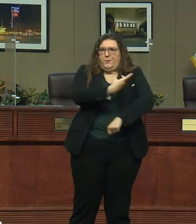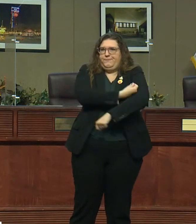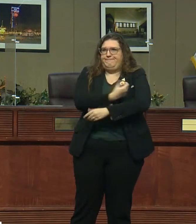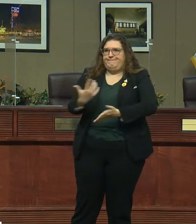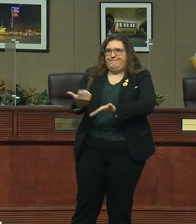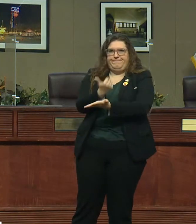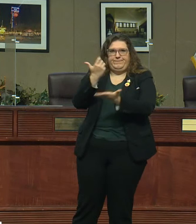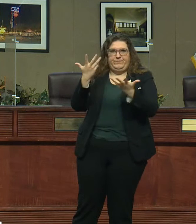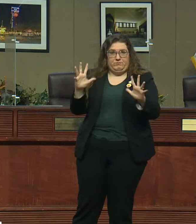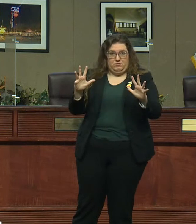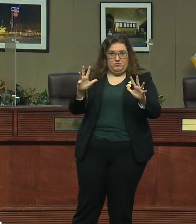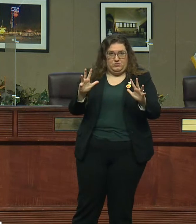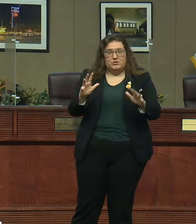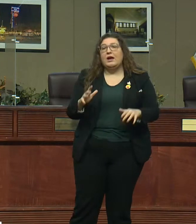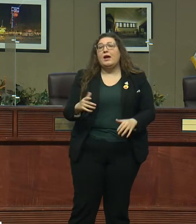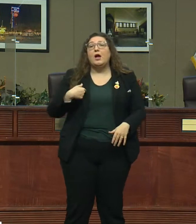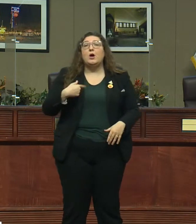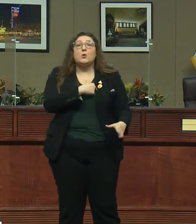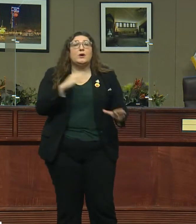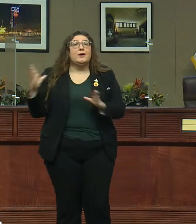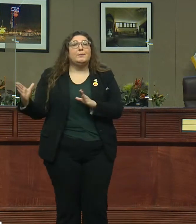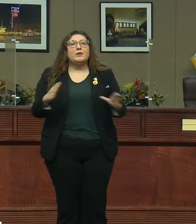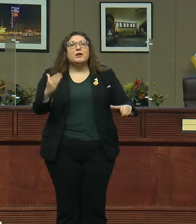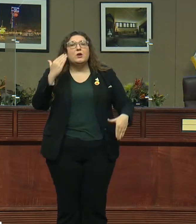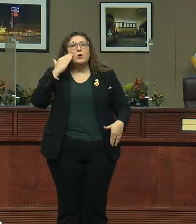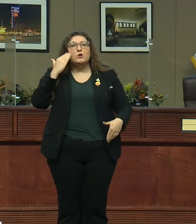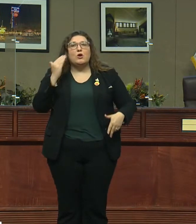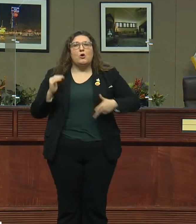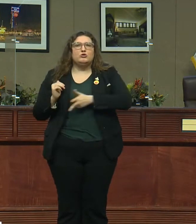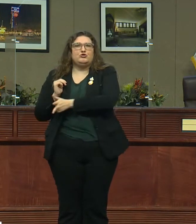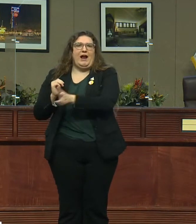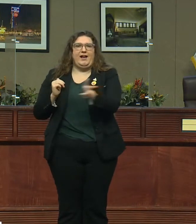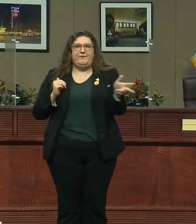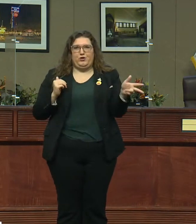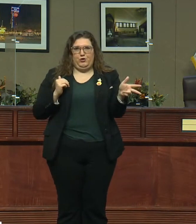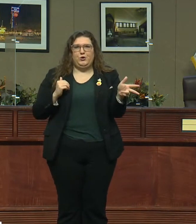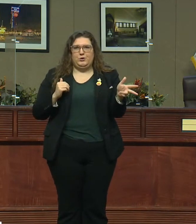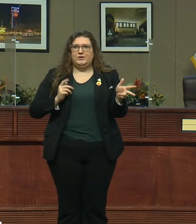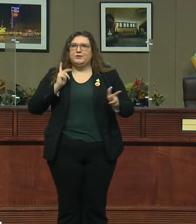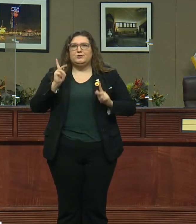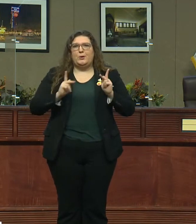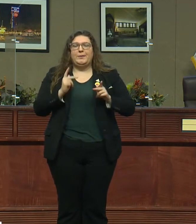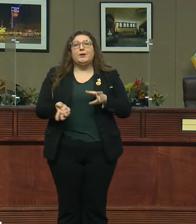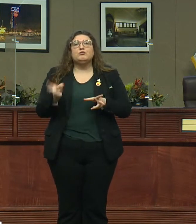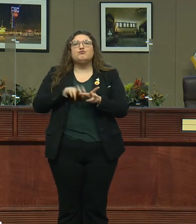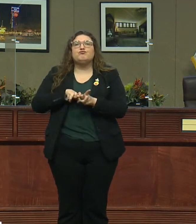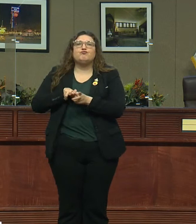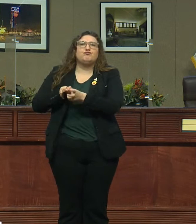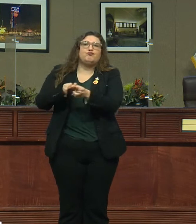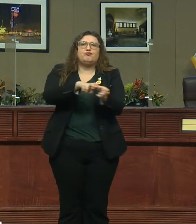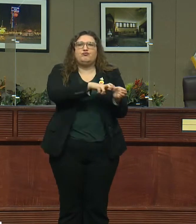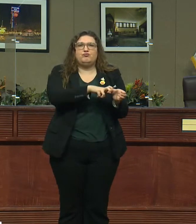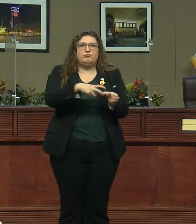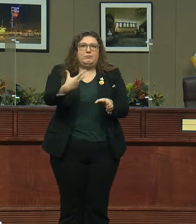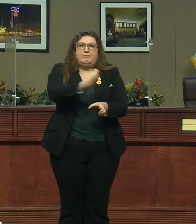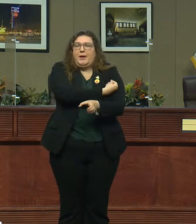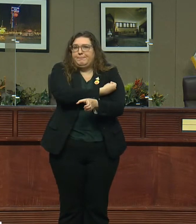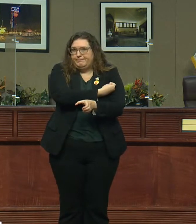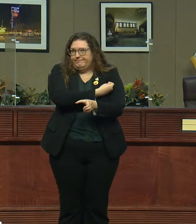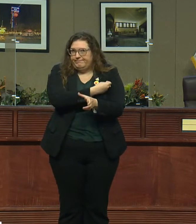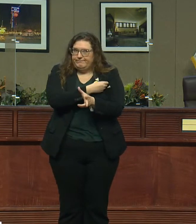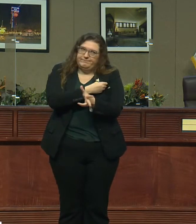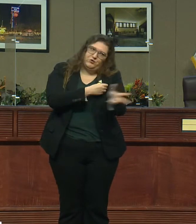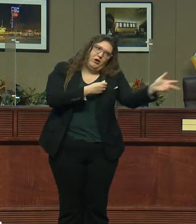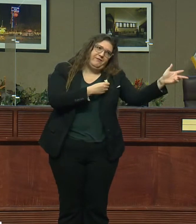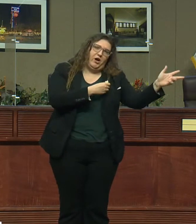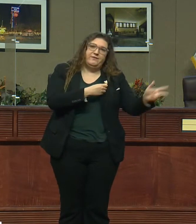to do drive-through vaccinations as we has always done in these cases. With that, I'm willing to answer any